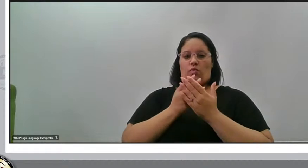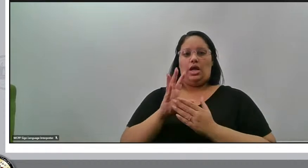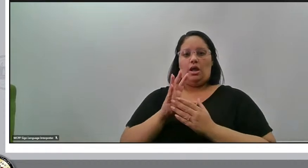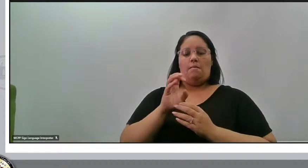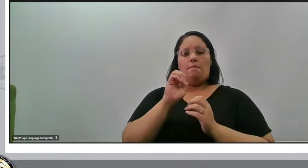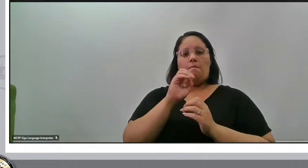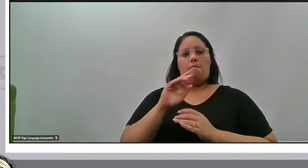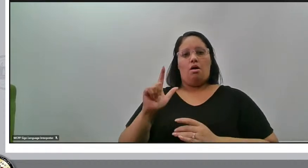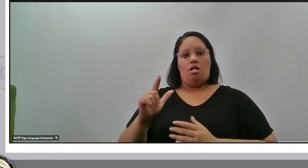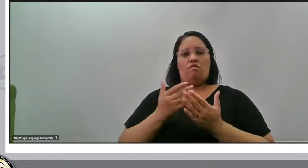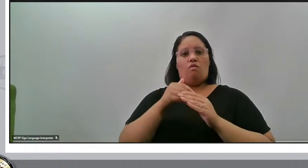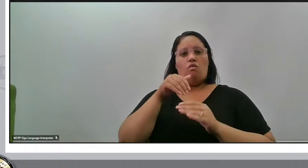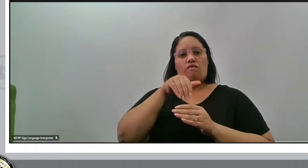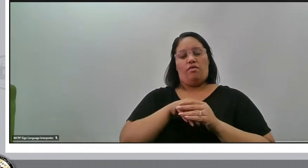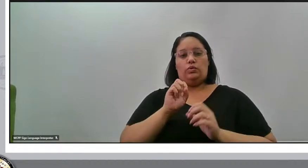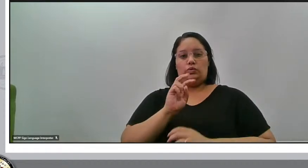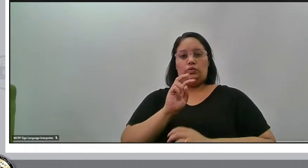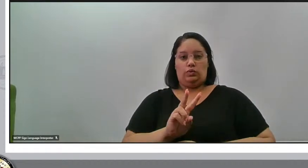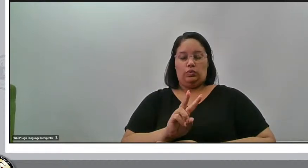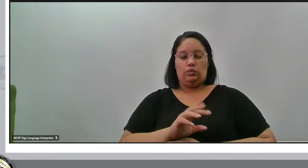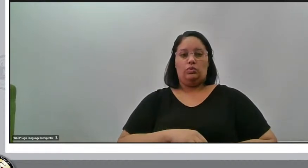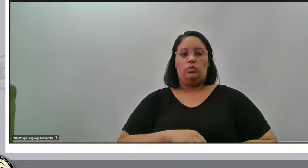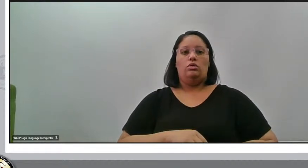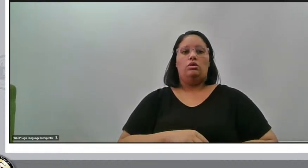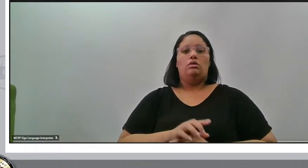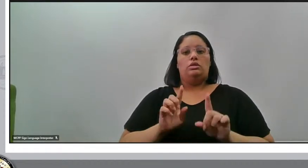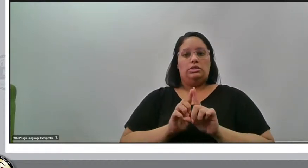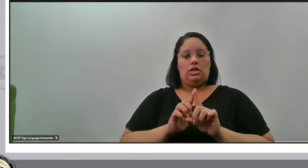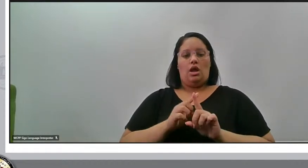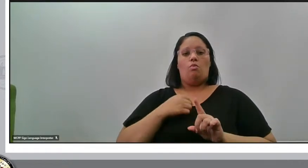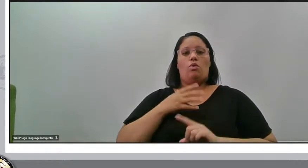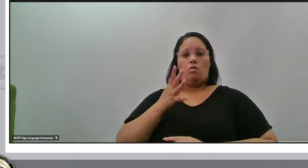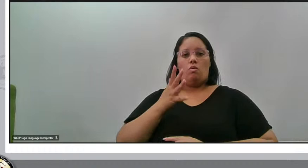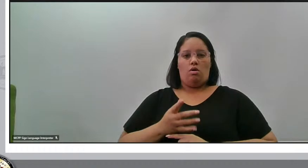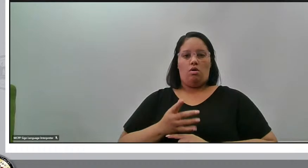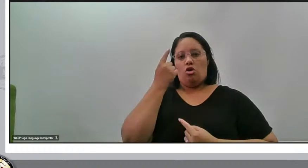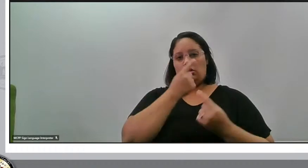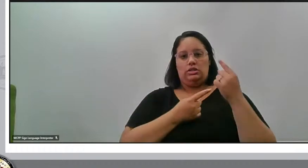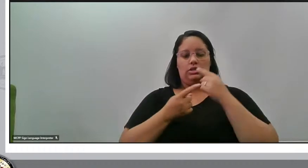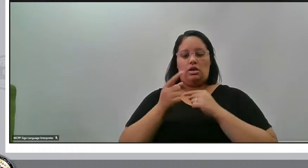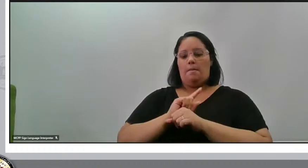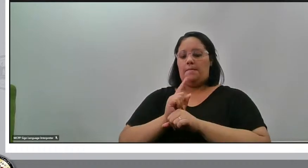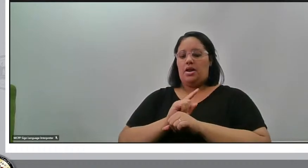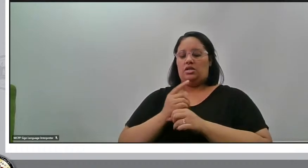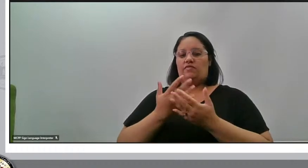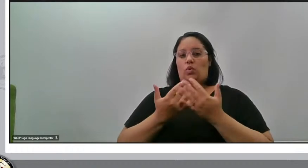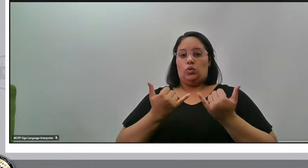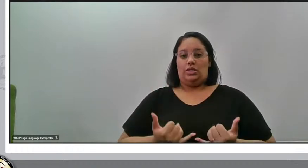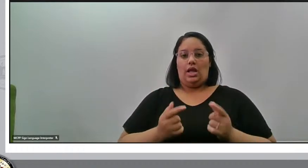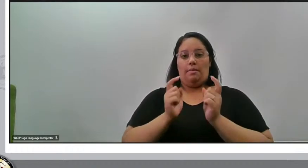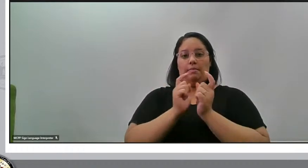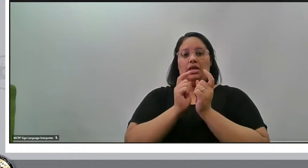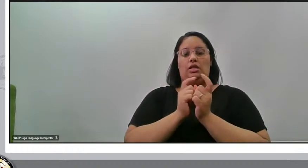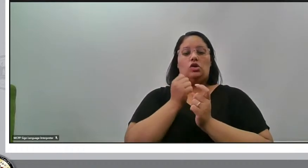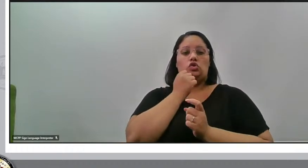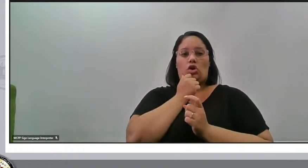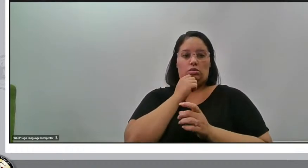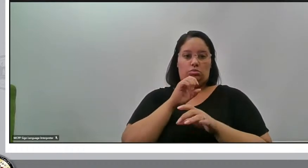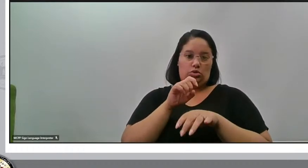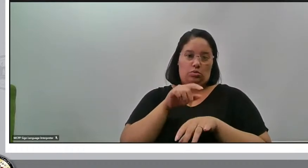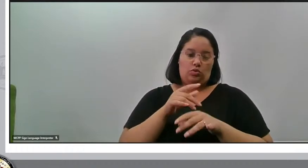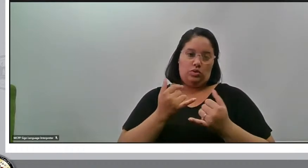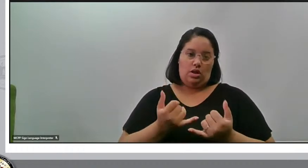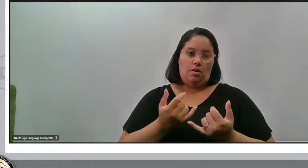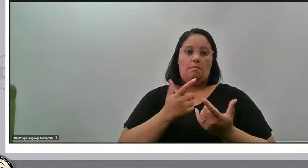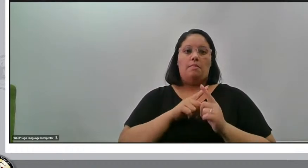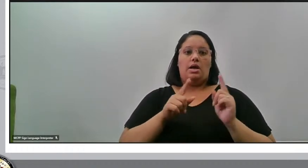Bill for Vote 2. We will also then consider the minutes of today's meeting. Sorry to put you on the spot, Mr. Davids, but